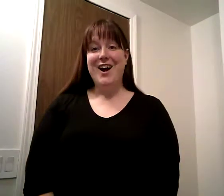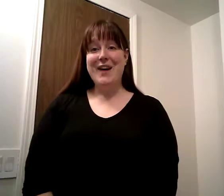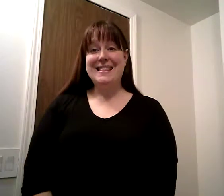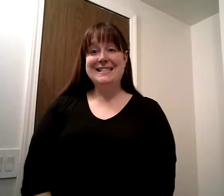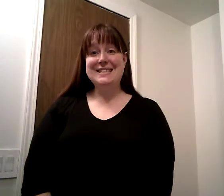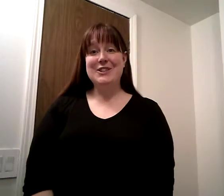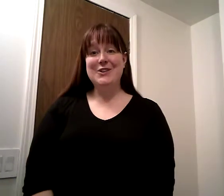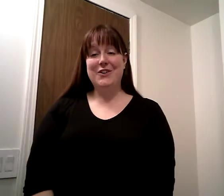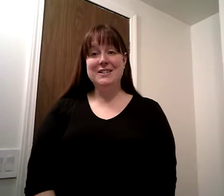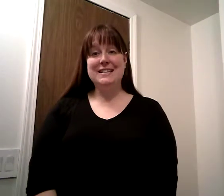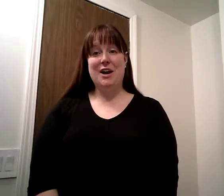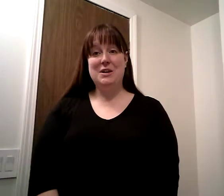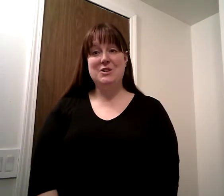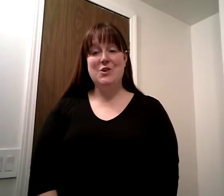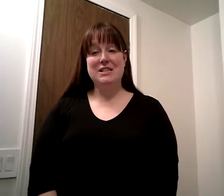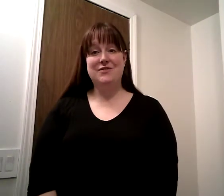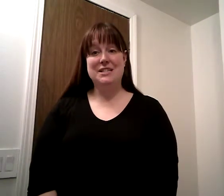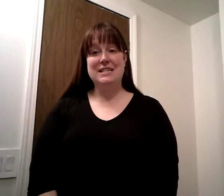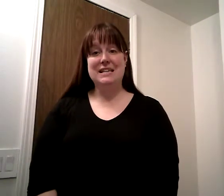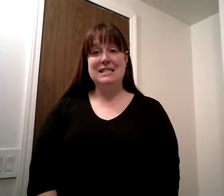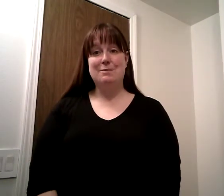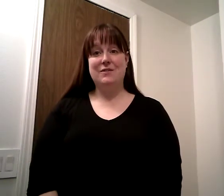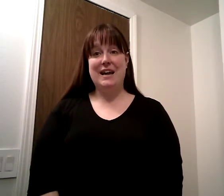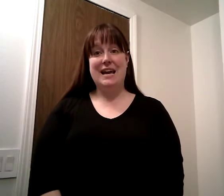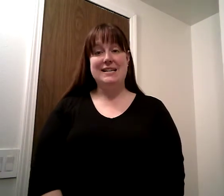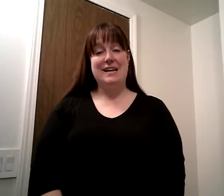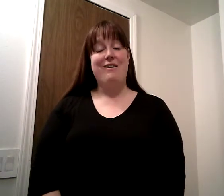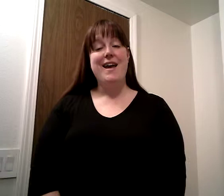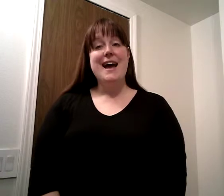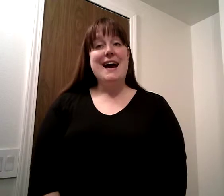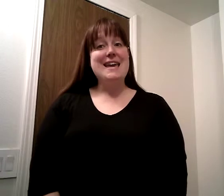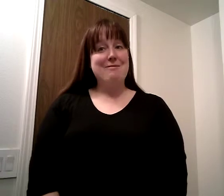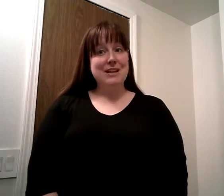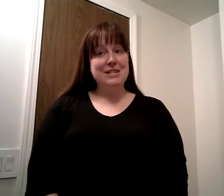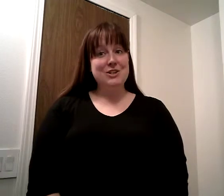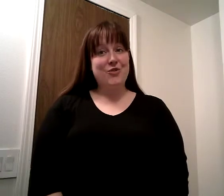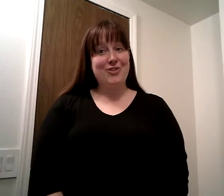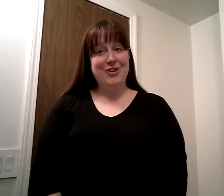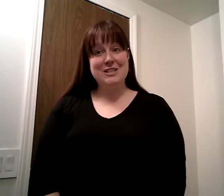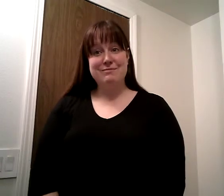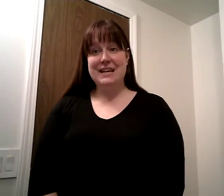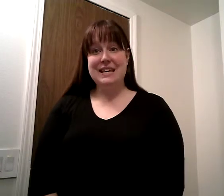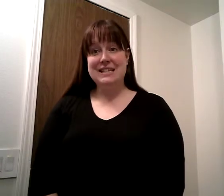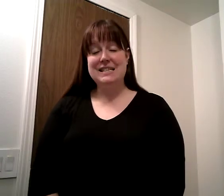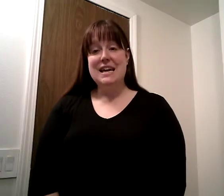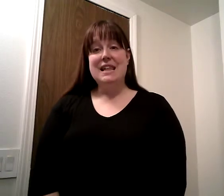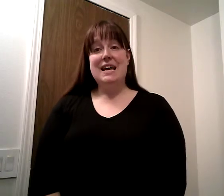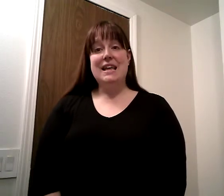Okay, this is the third verse to tell me the stories of Jesus in simplified ASL. I am going to teach a fourth verse to my kids that is